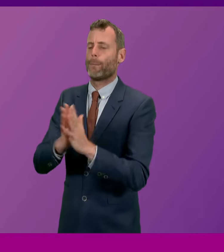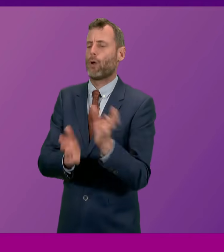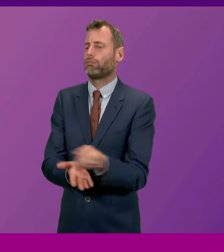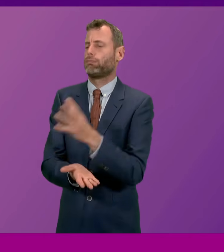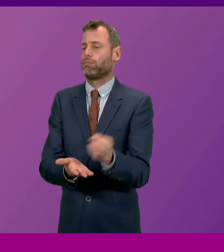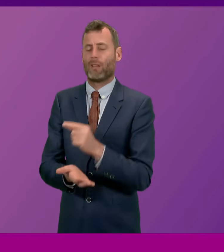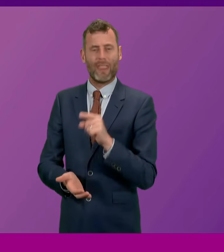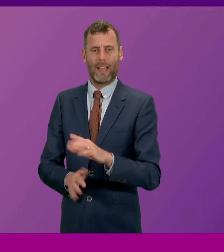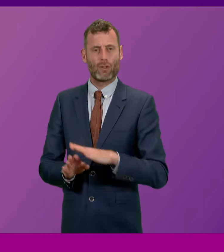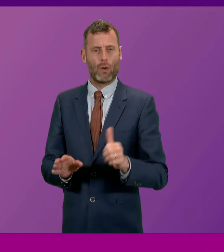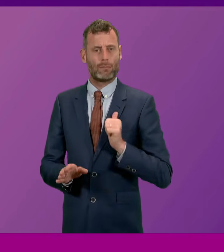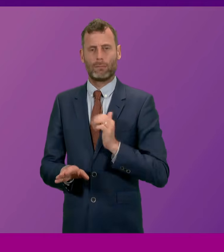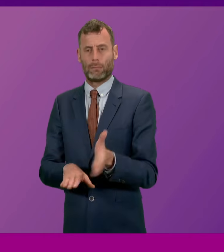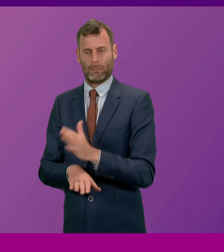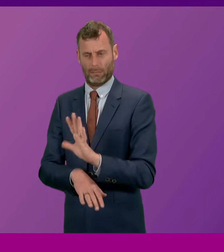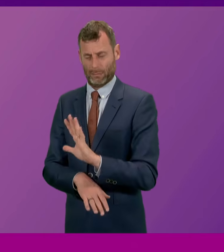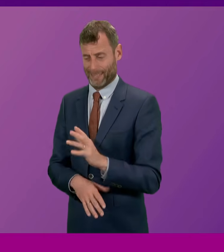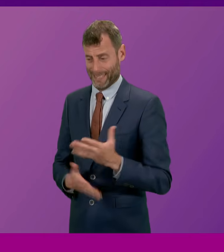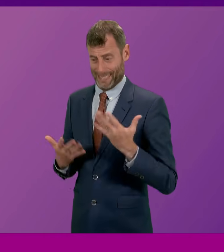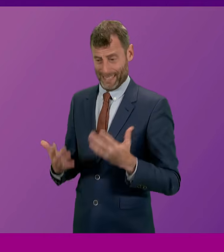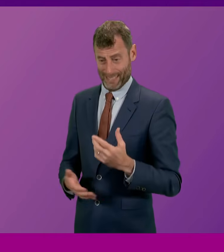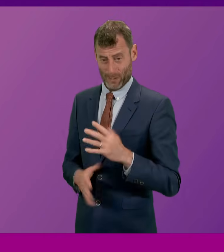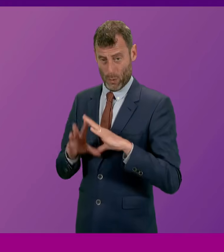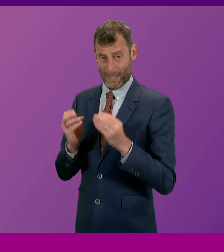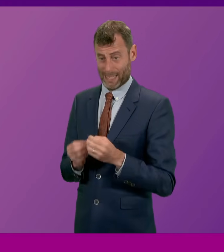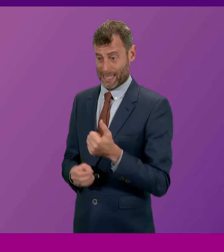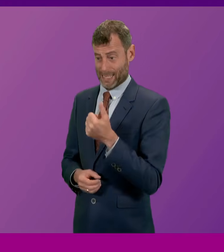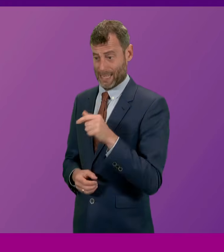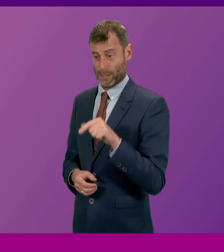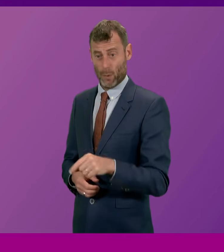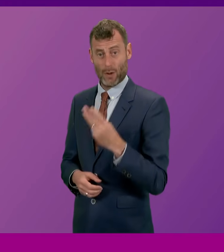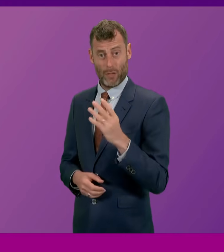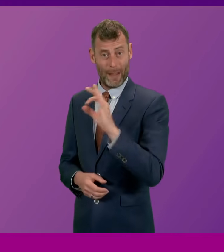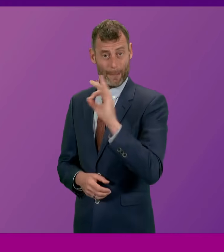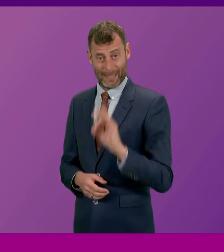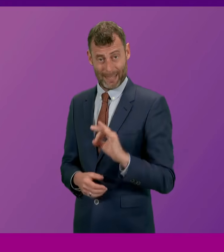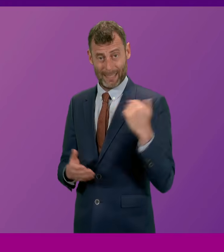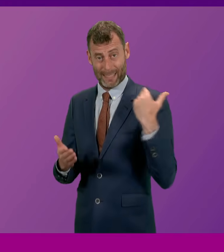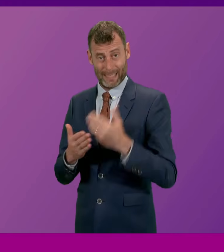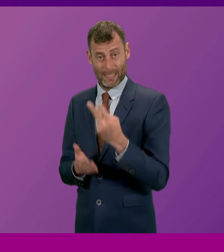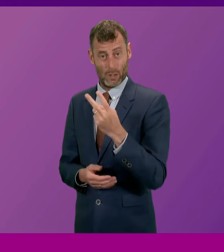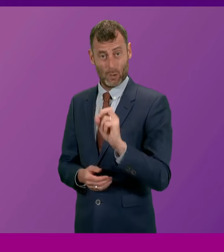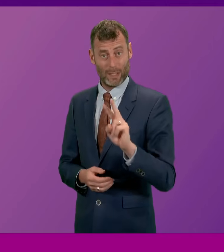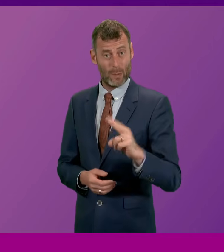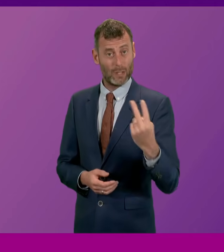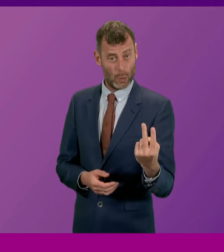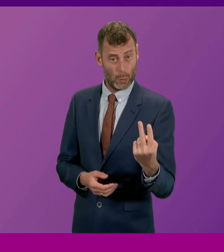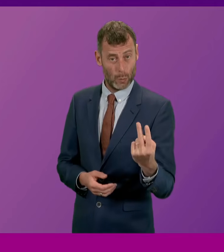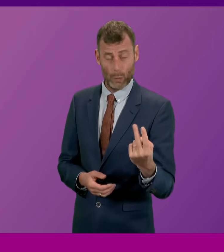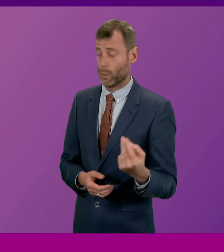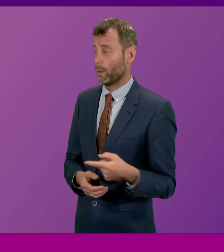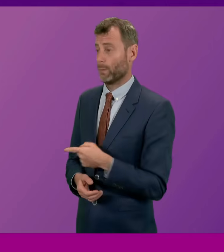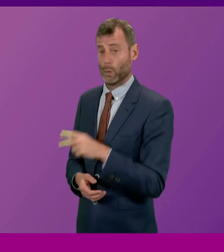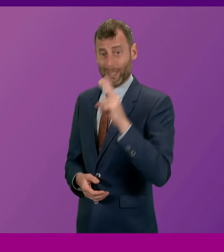of 62.3% in 2022 is at its highest level since records began in 2011. So there